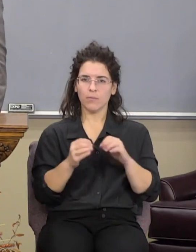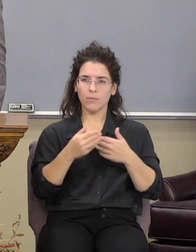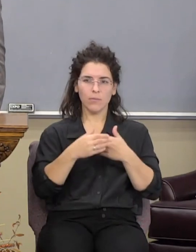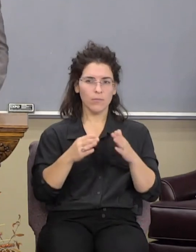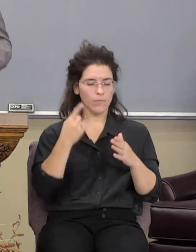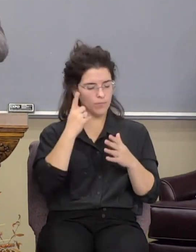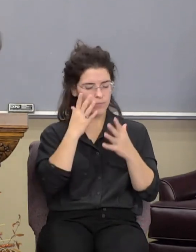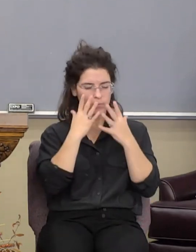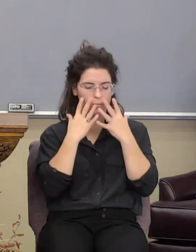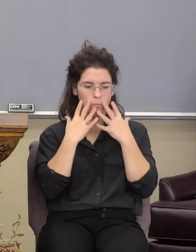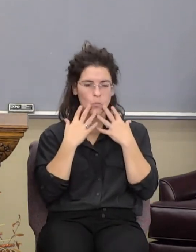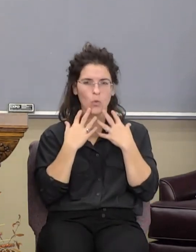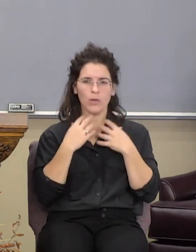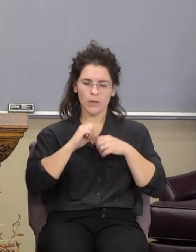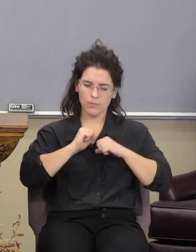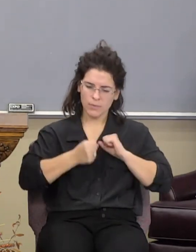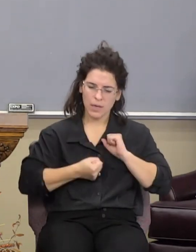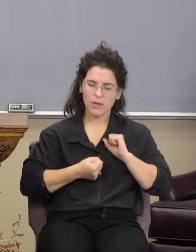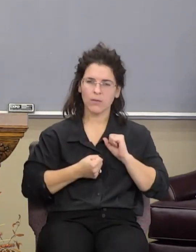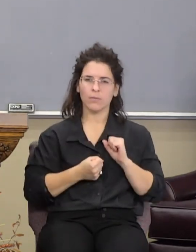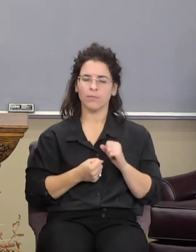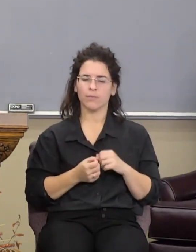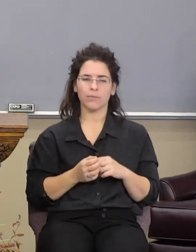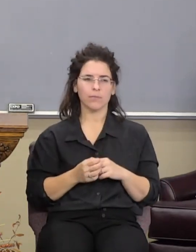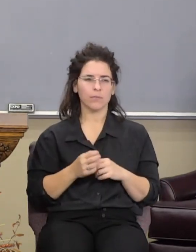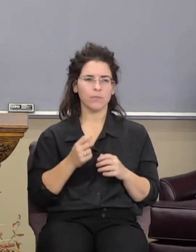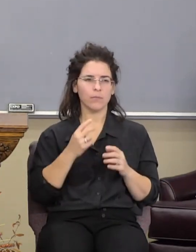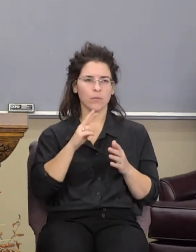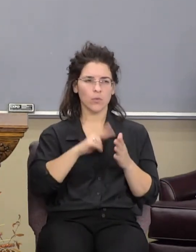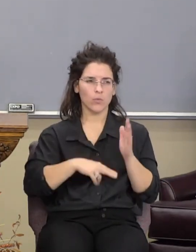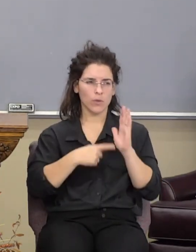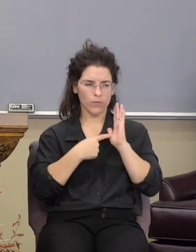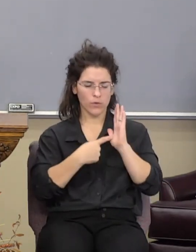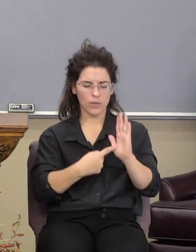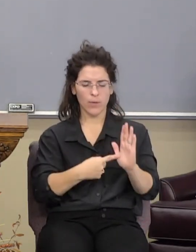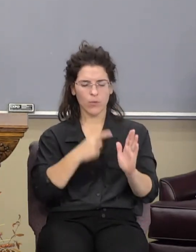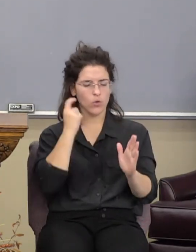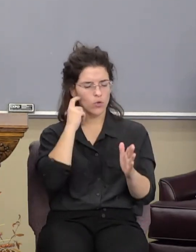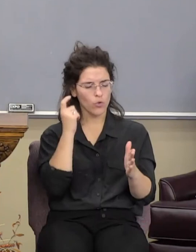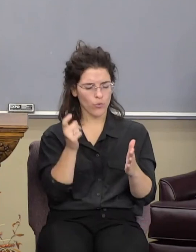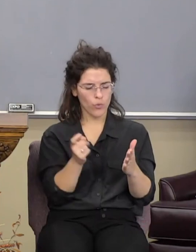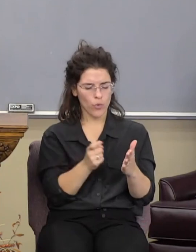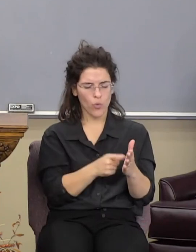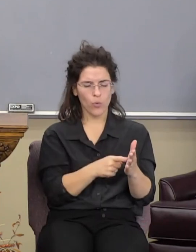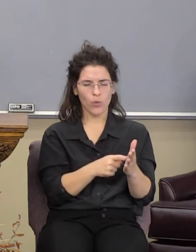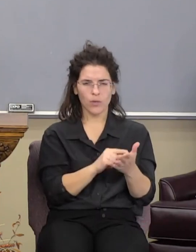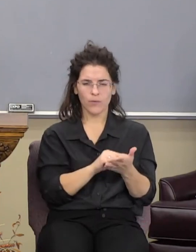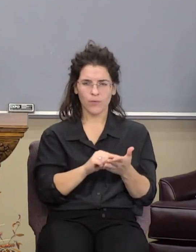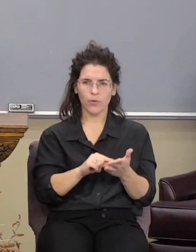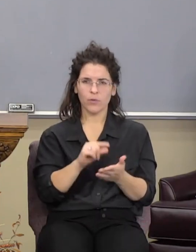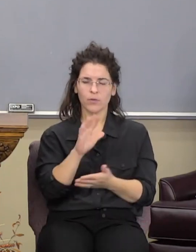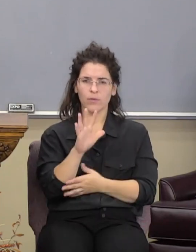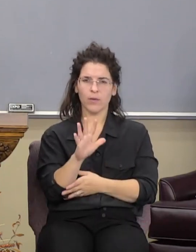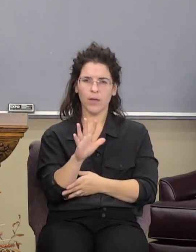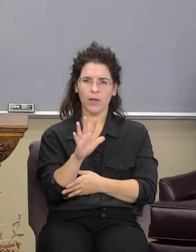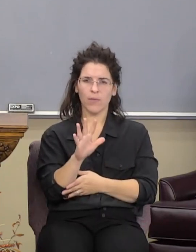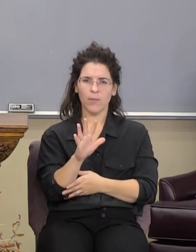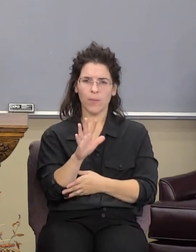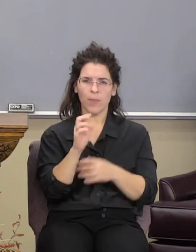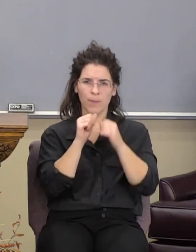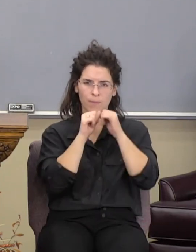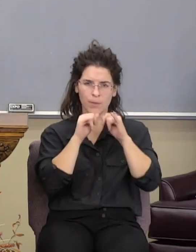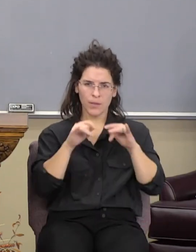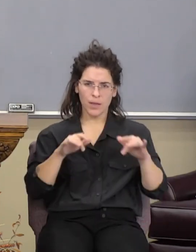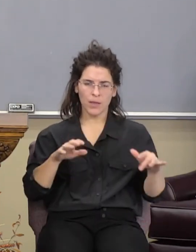mourning. We read, for example, there, notice there at verse 5, blessed